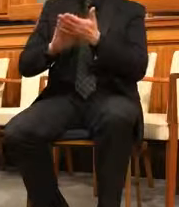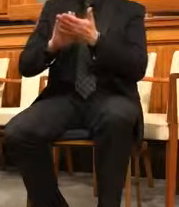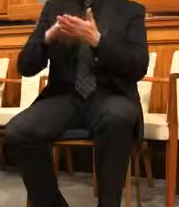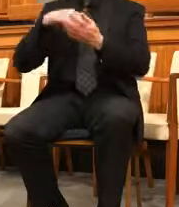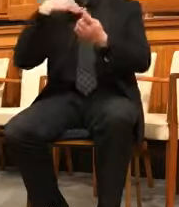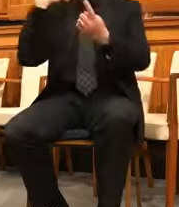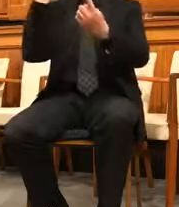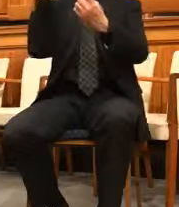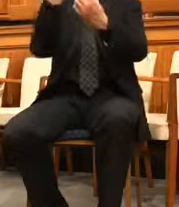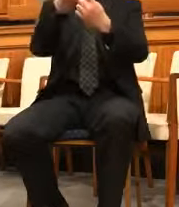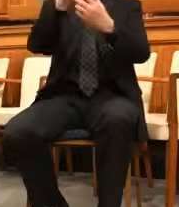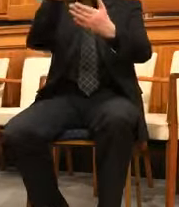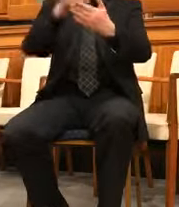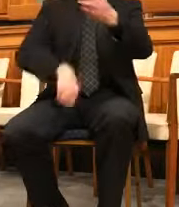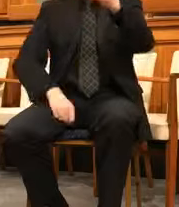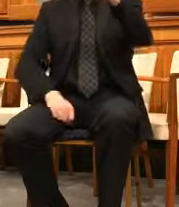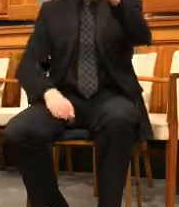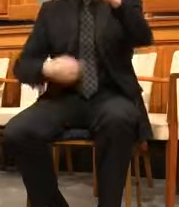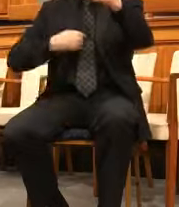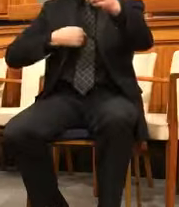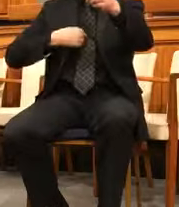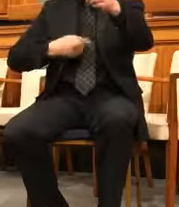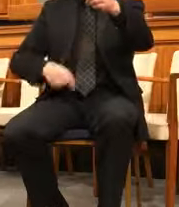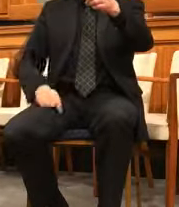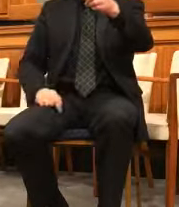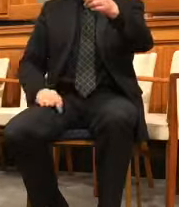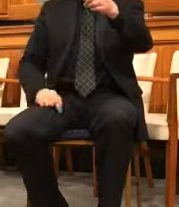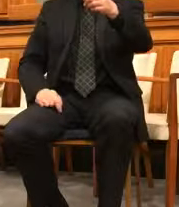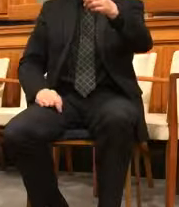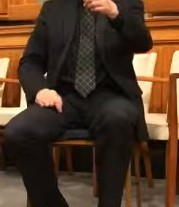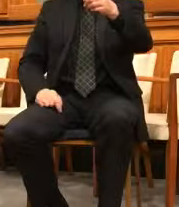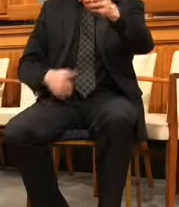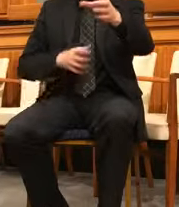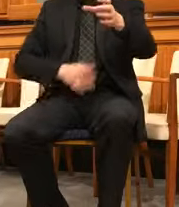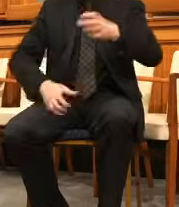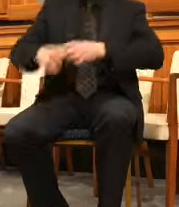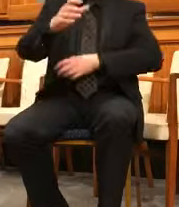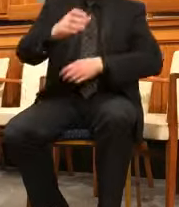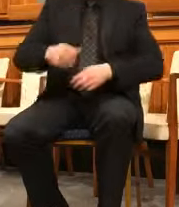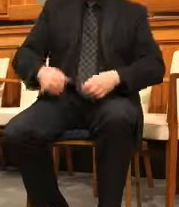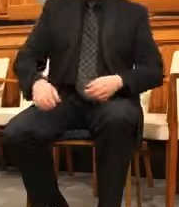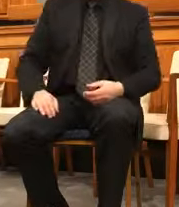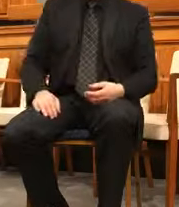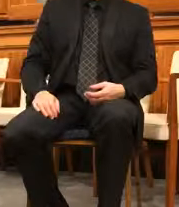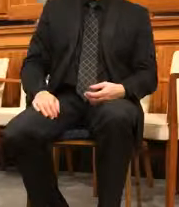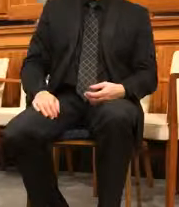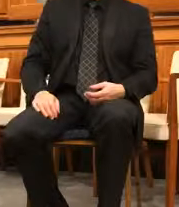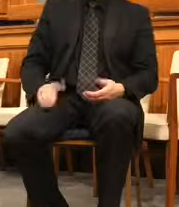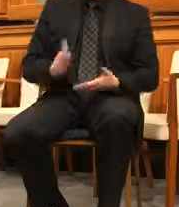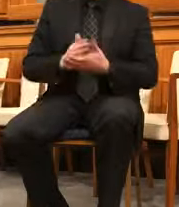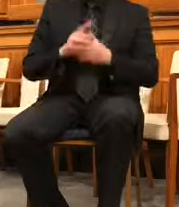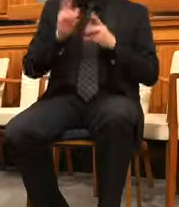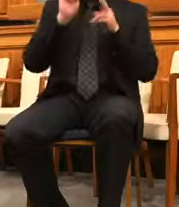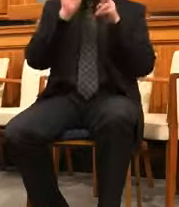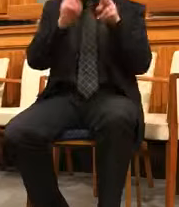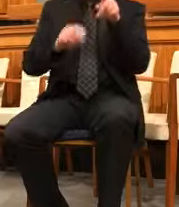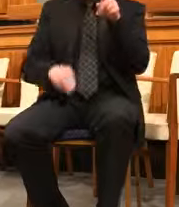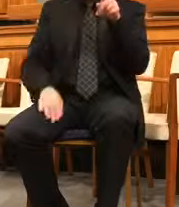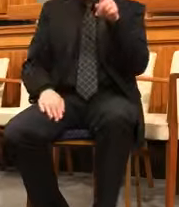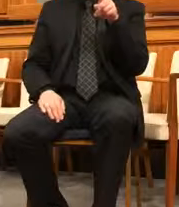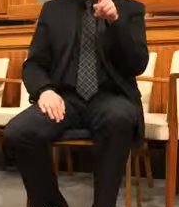and punished him instead of us in a punishment which was largely invisible. It was